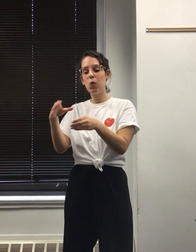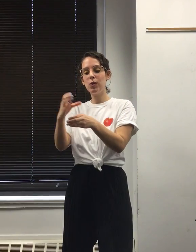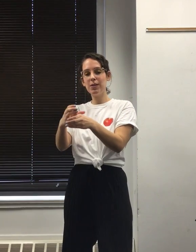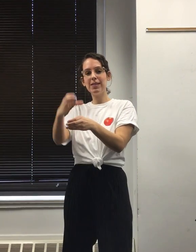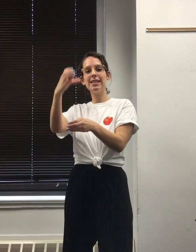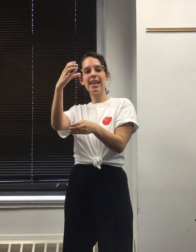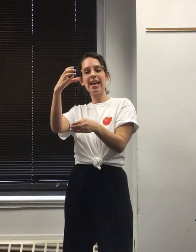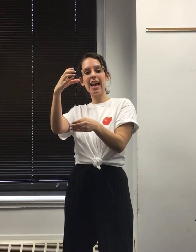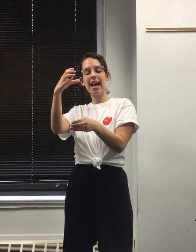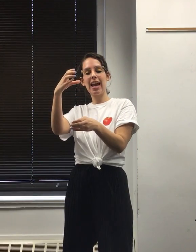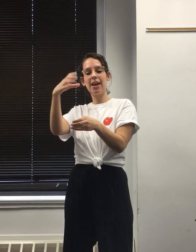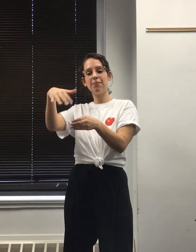can